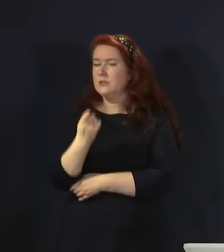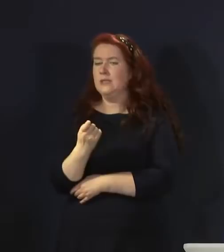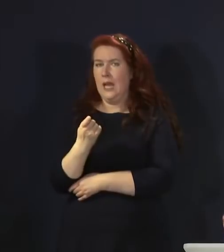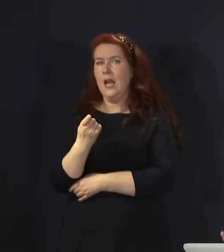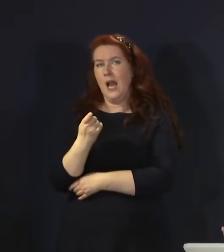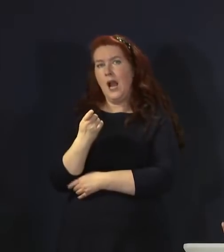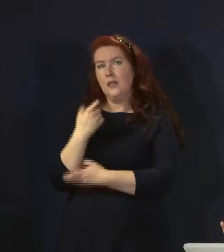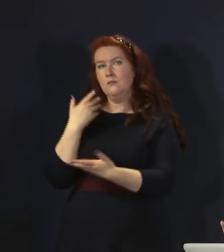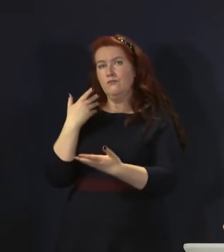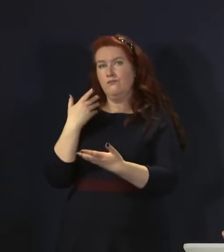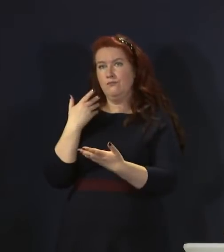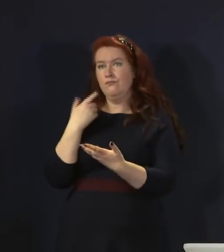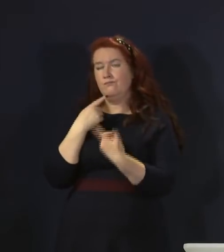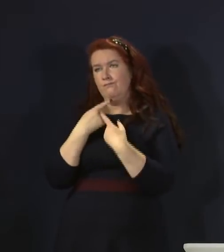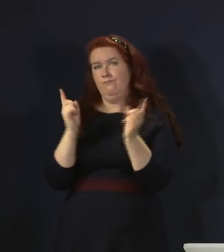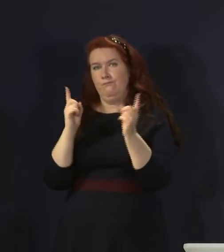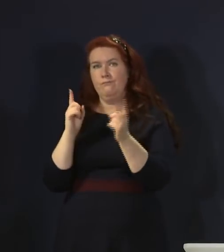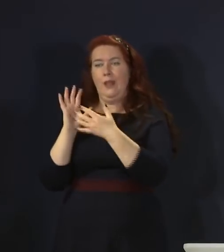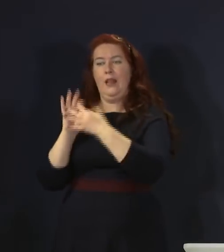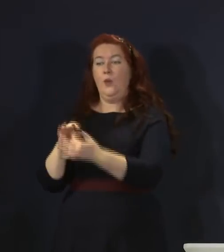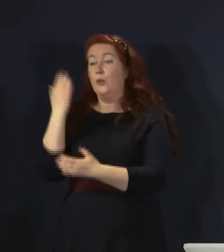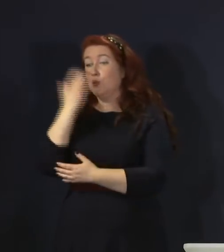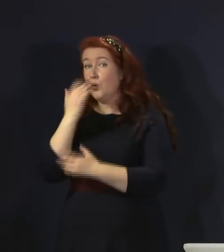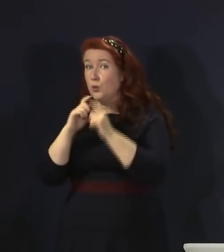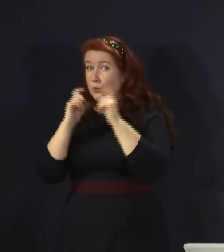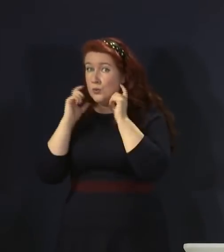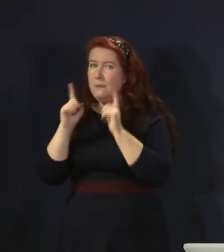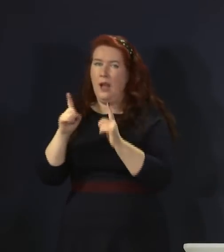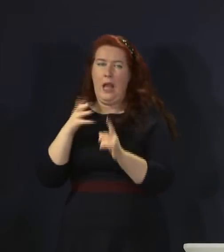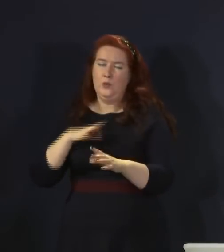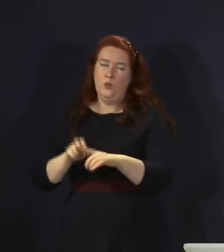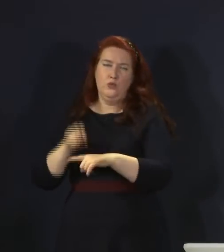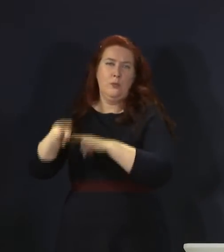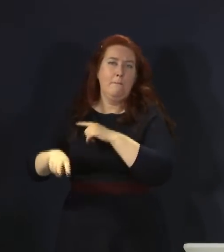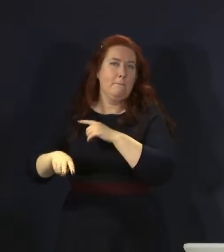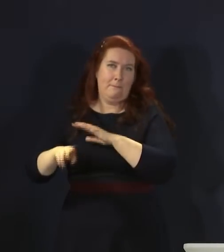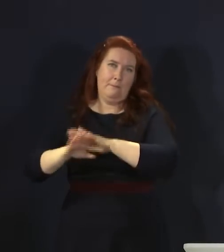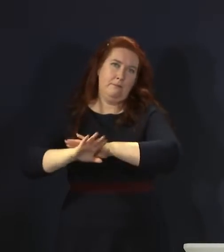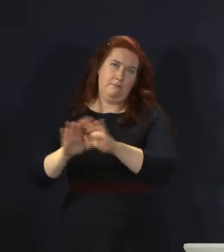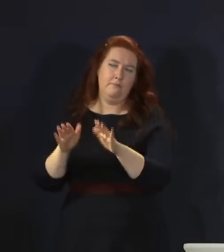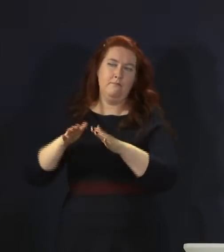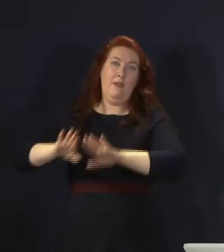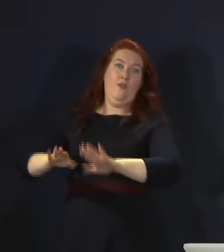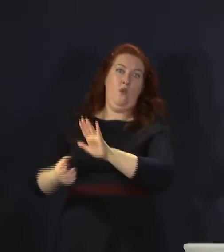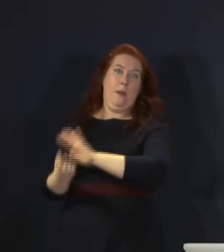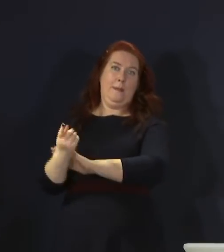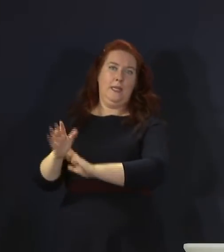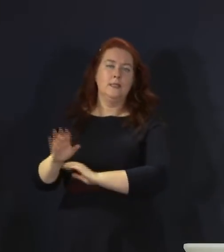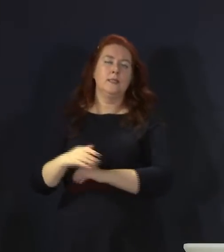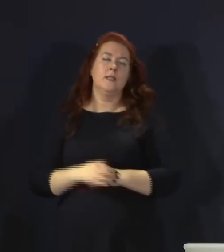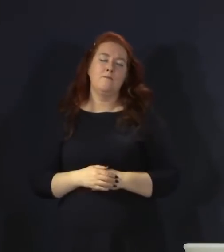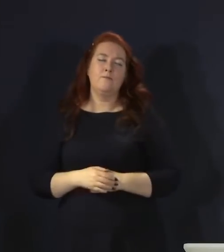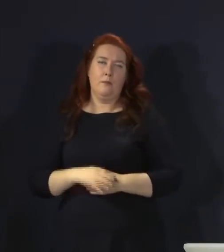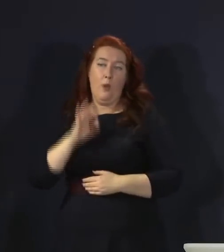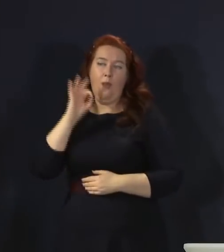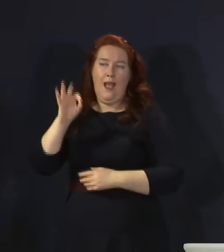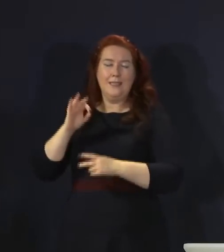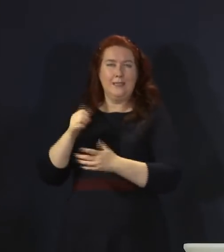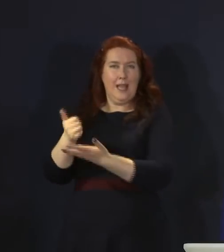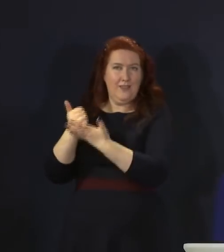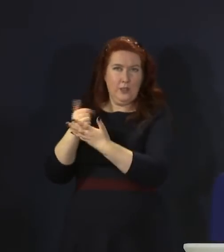something on face coverings in schools, but again, I don't want to preempt that work that we have asked our expert advisors to